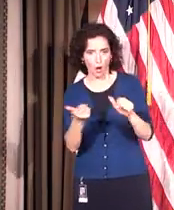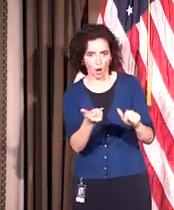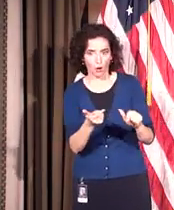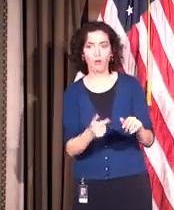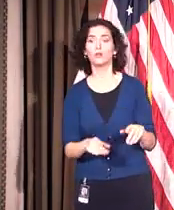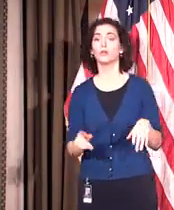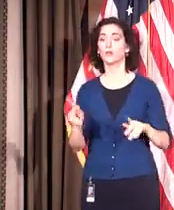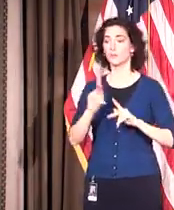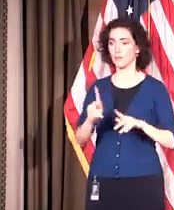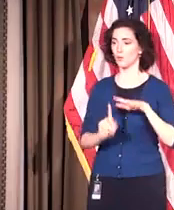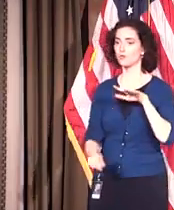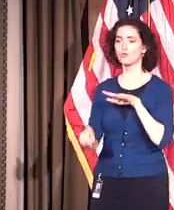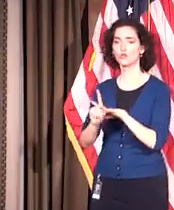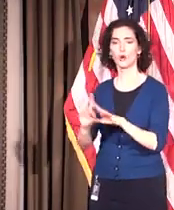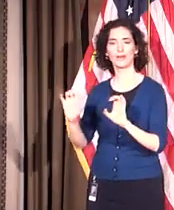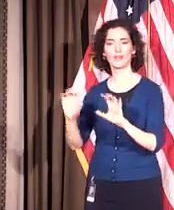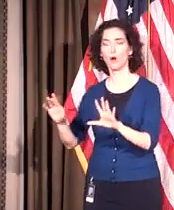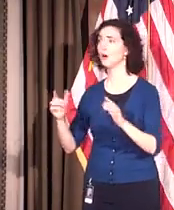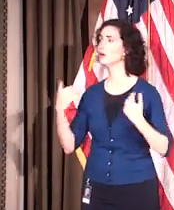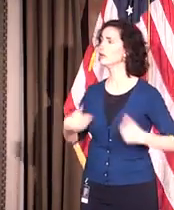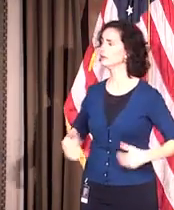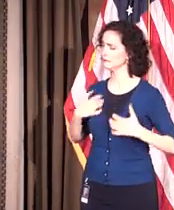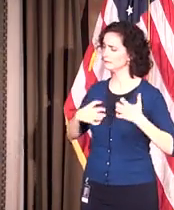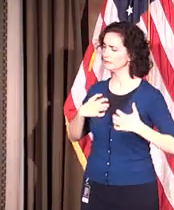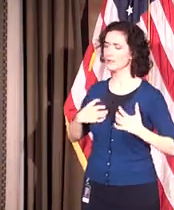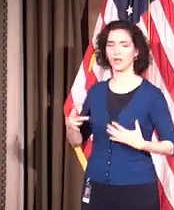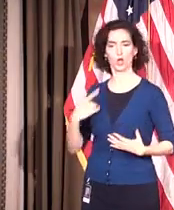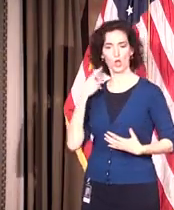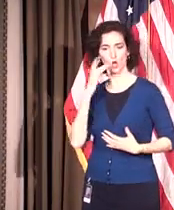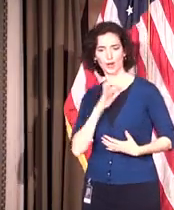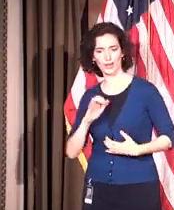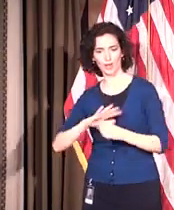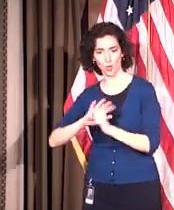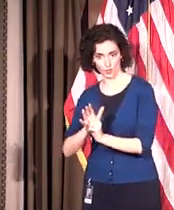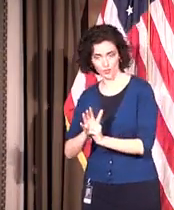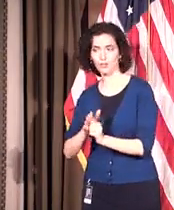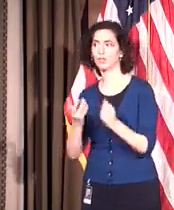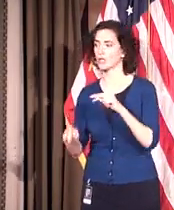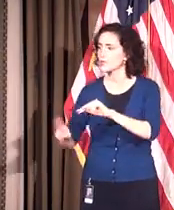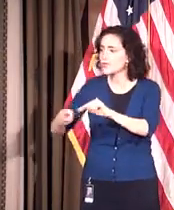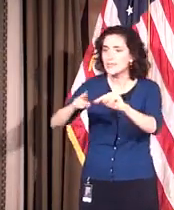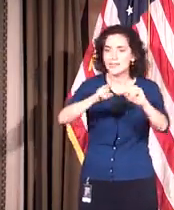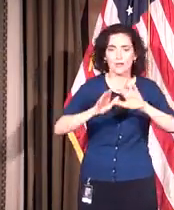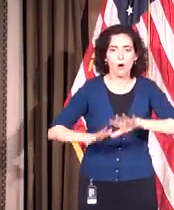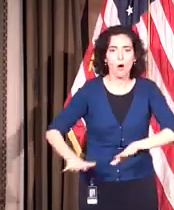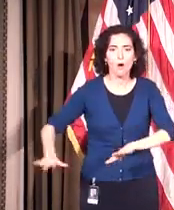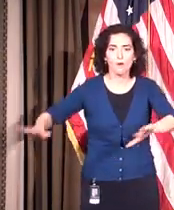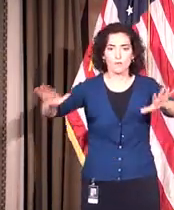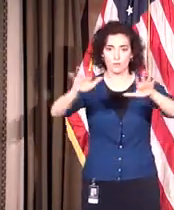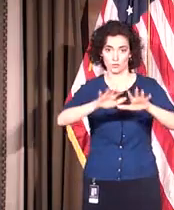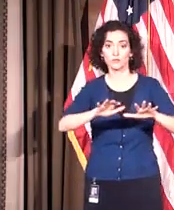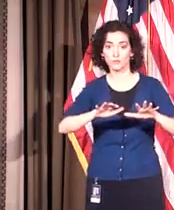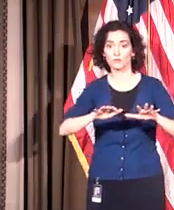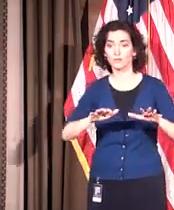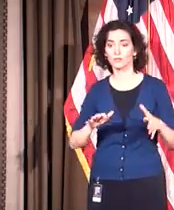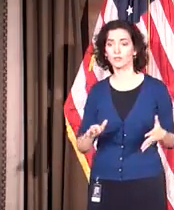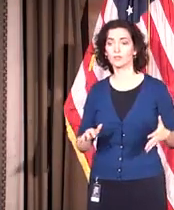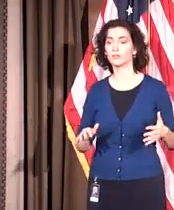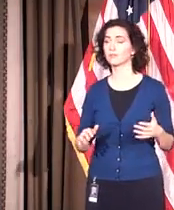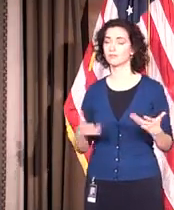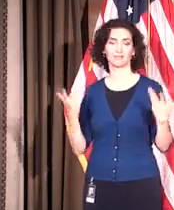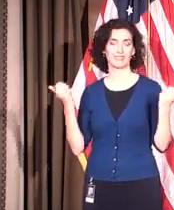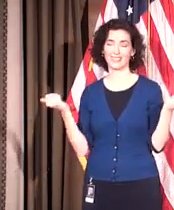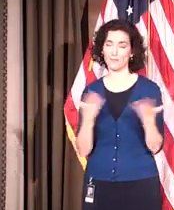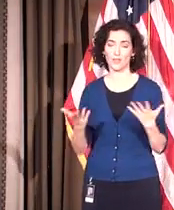people presenting to emergency departments with symptoms concerning of COVID. We're seeing increases across the